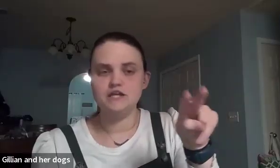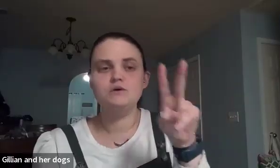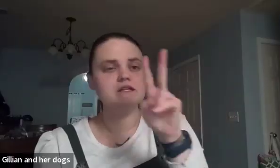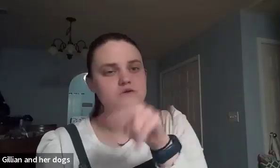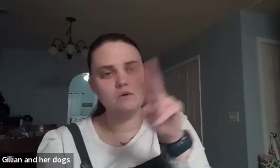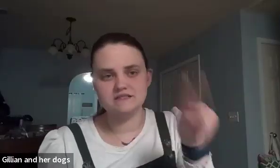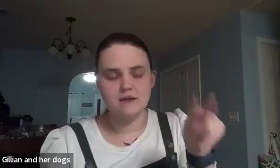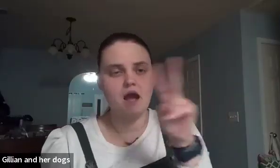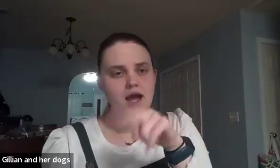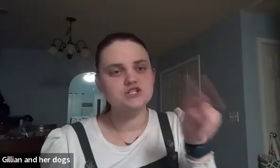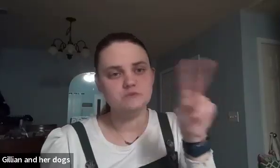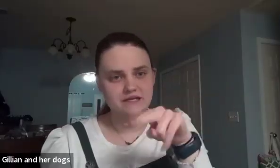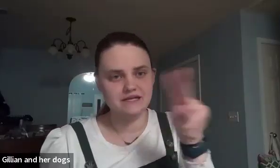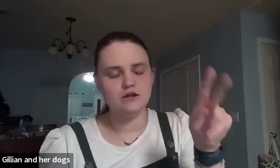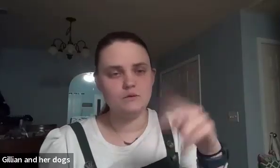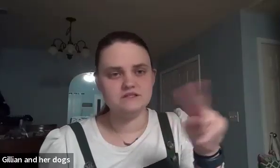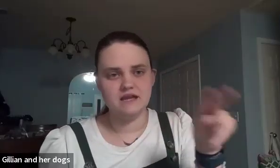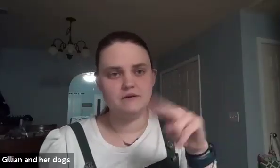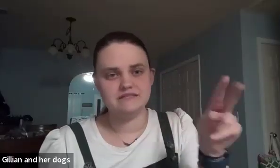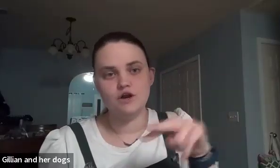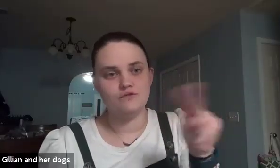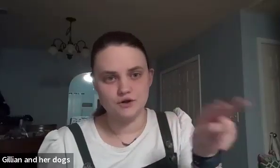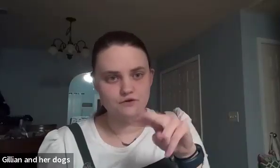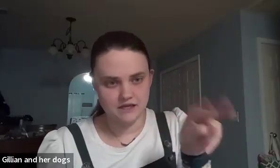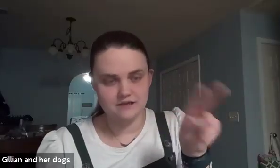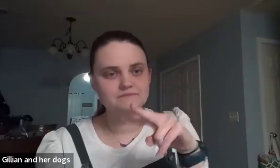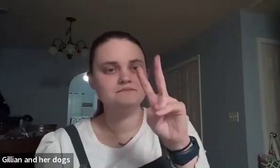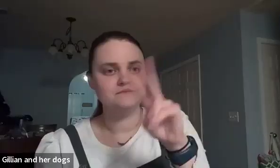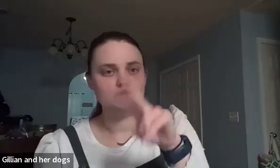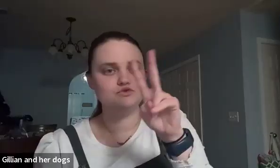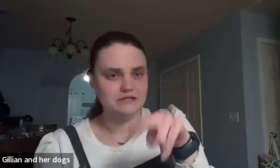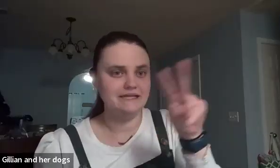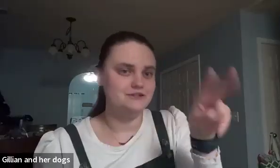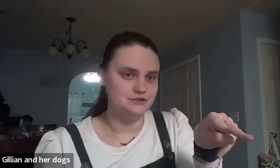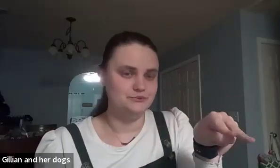And you only do it one time. I'm just repeating it almost like how I say it over and over again. So 22,